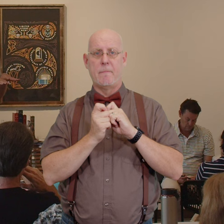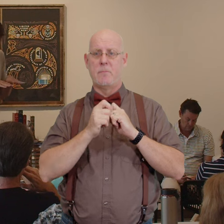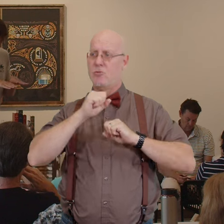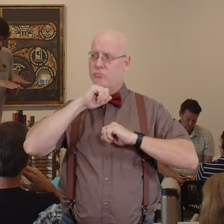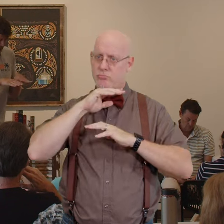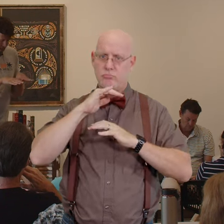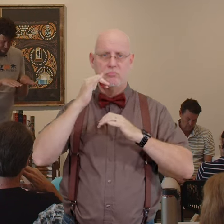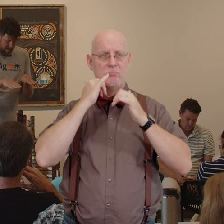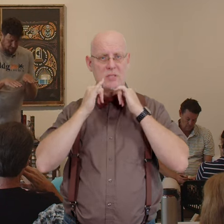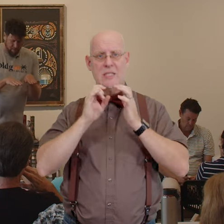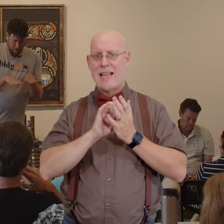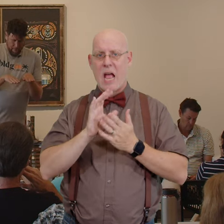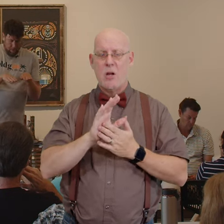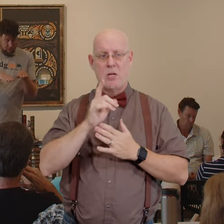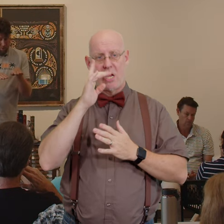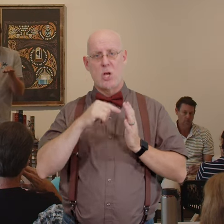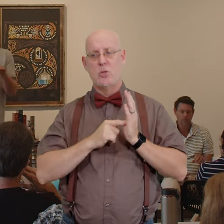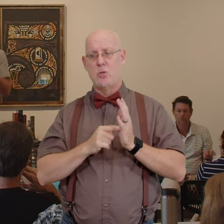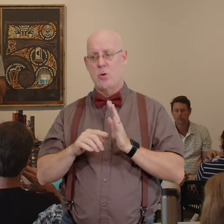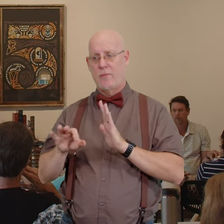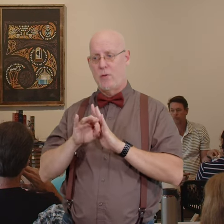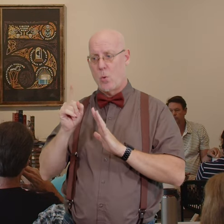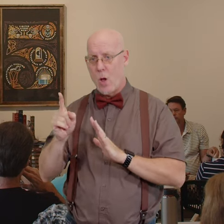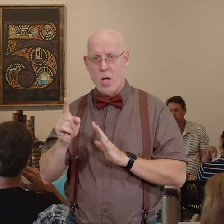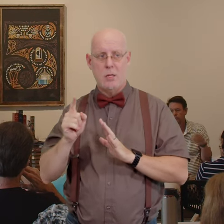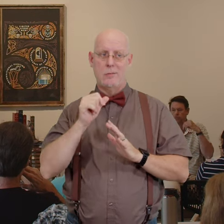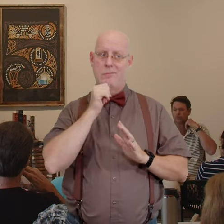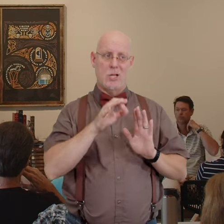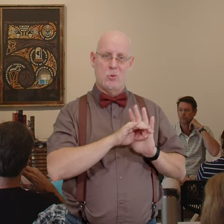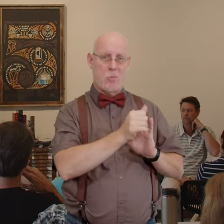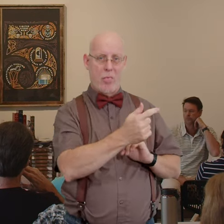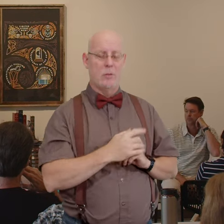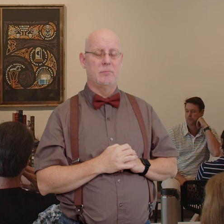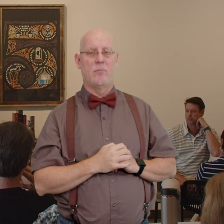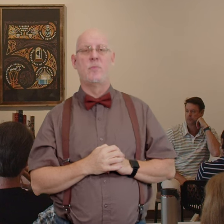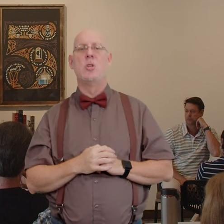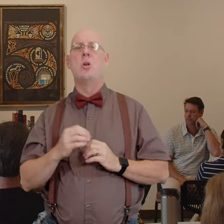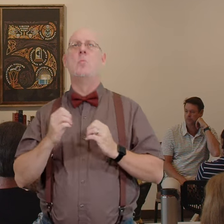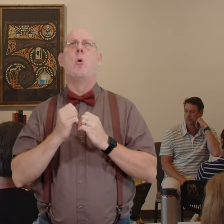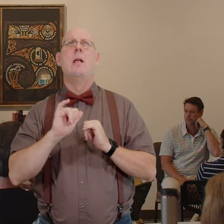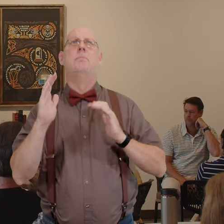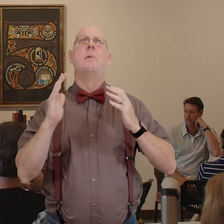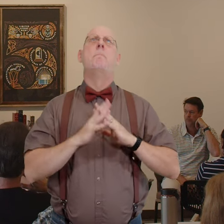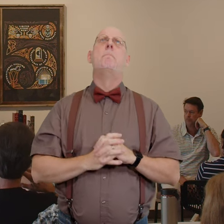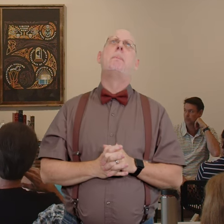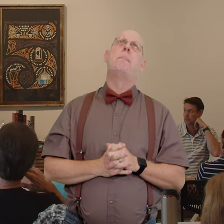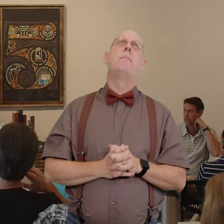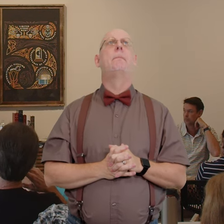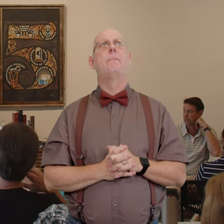and wretched and outcast. And God showed favor to one and not the other. It shines a light even more, like we could